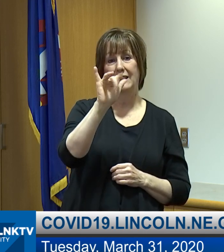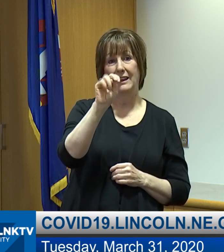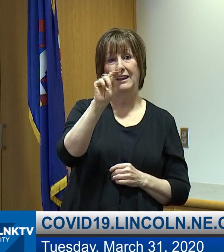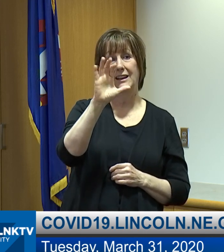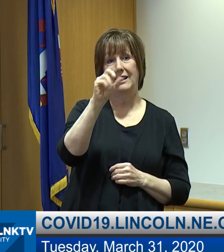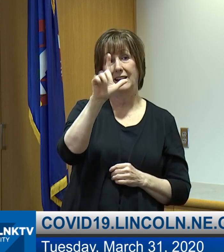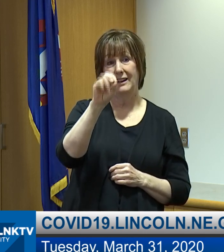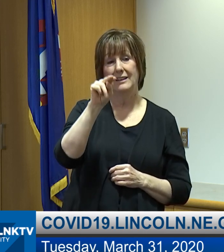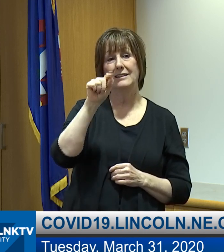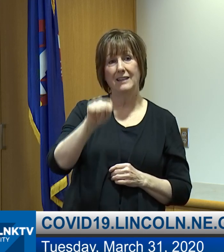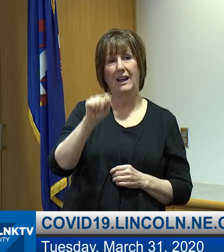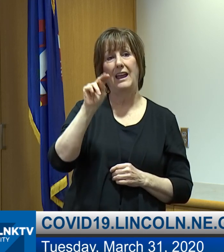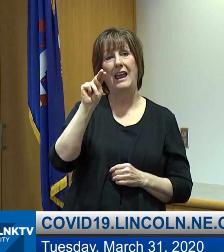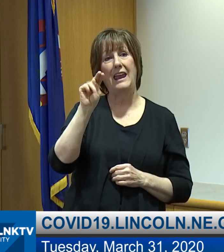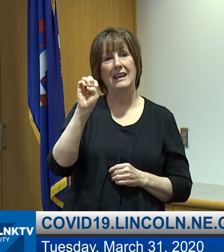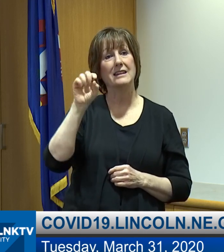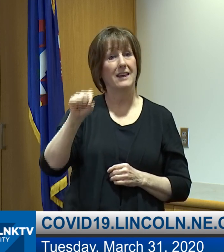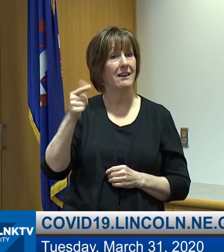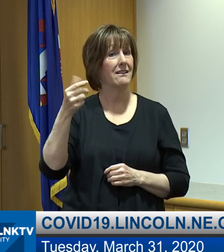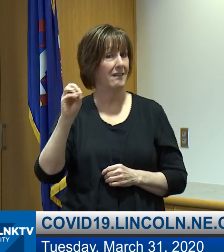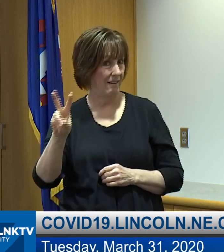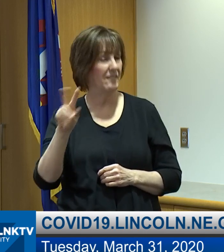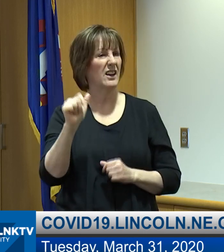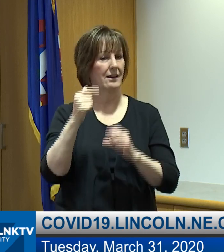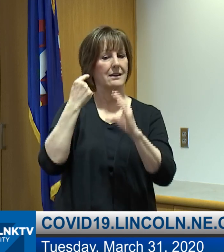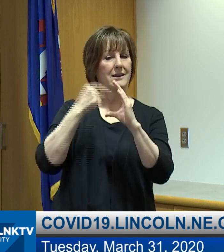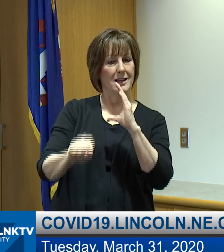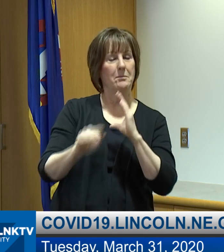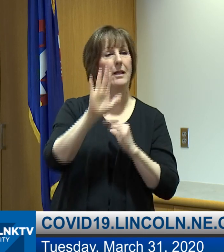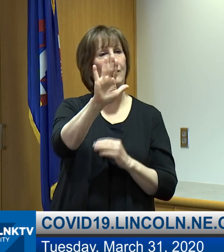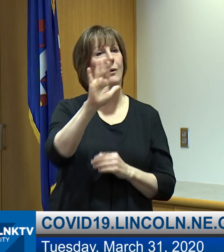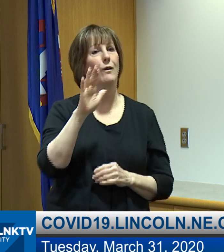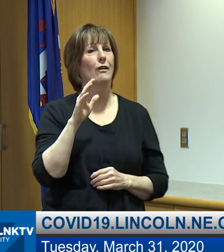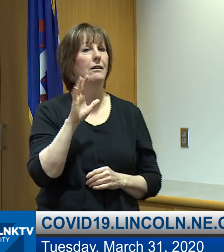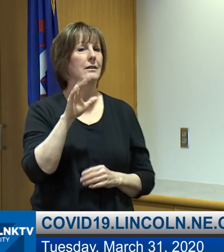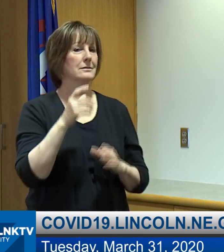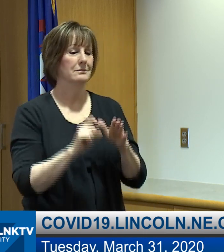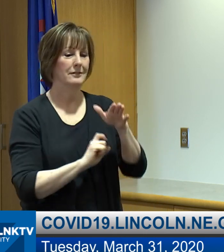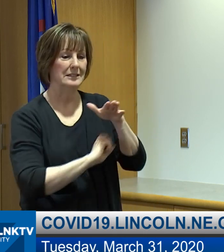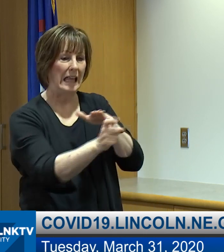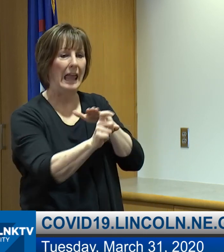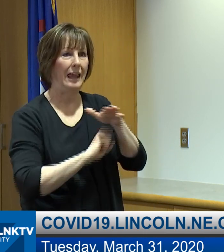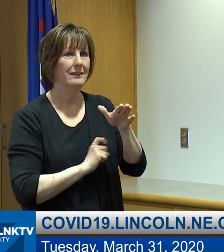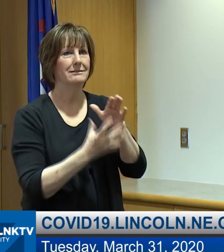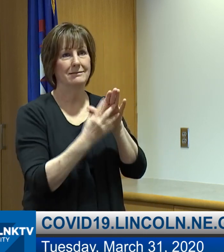at lincoln.ne.gov. Kids can email their PDF copies of their